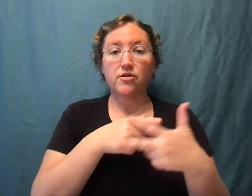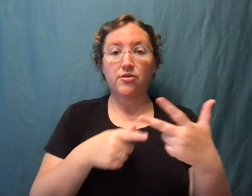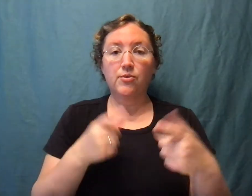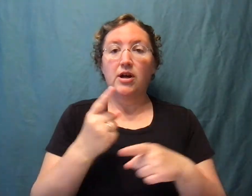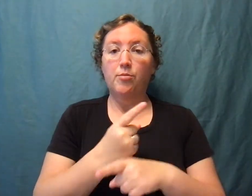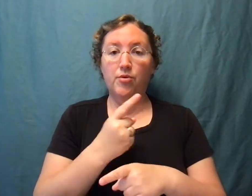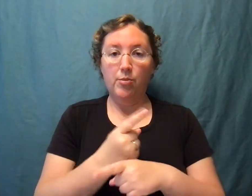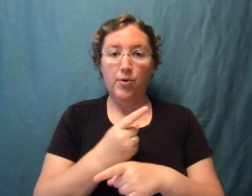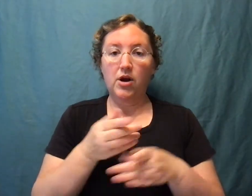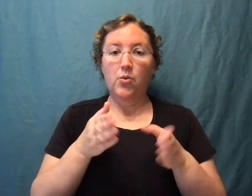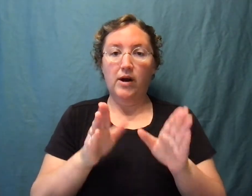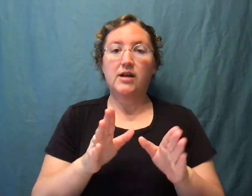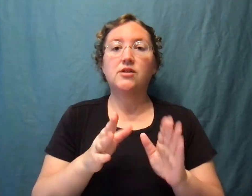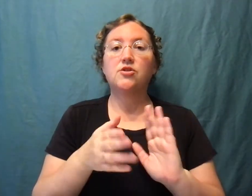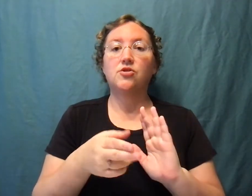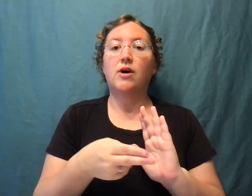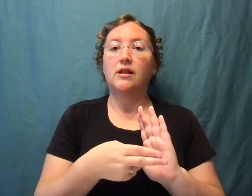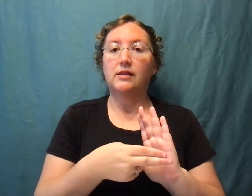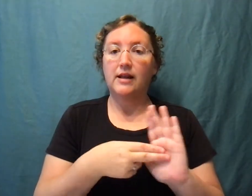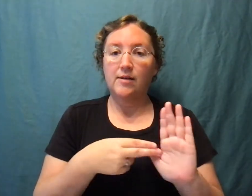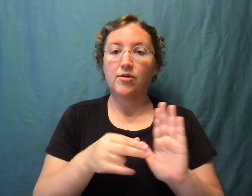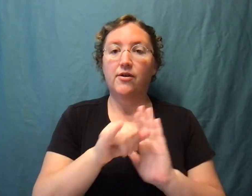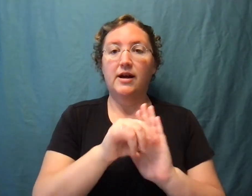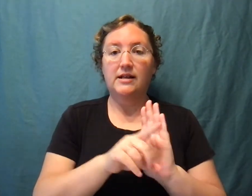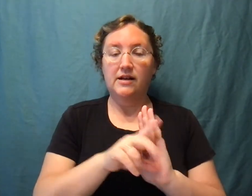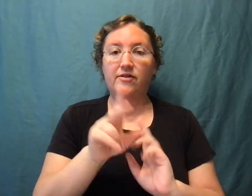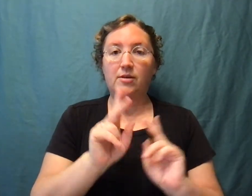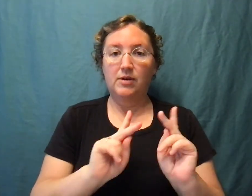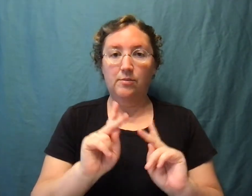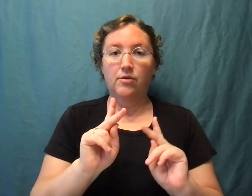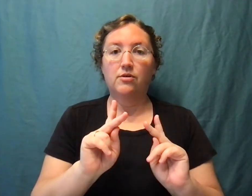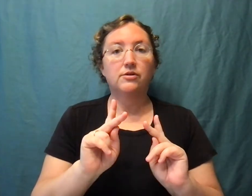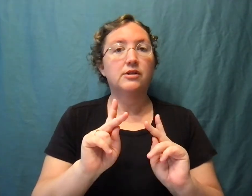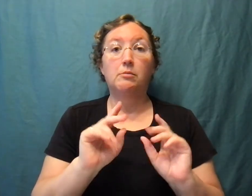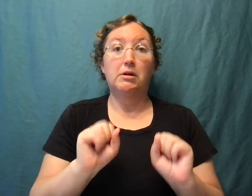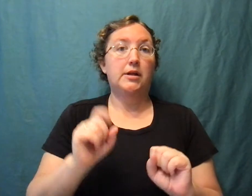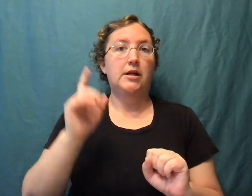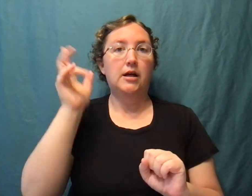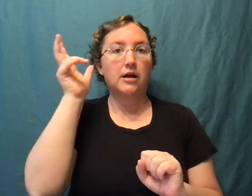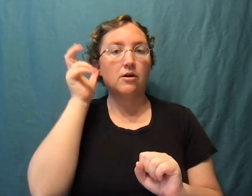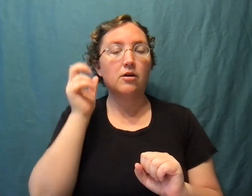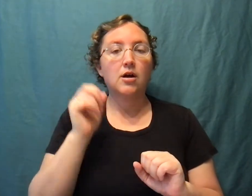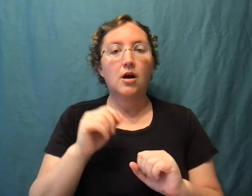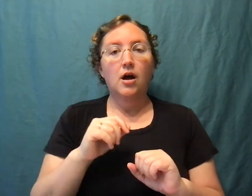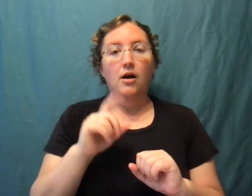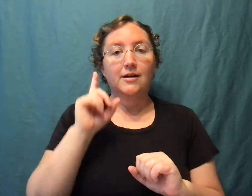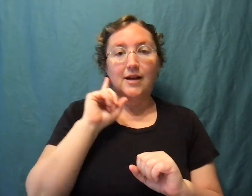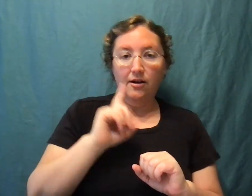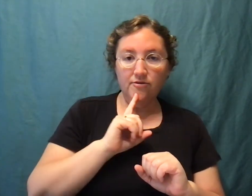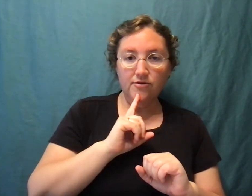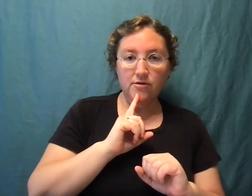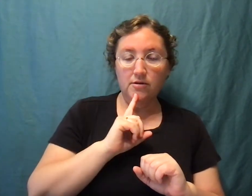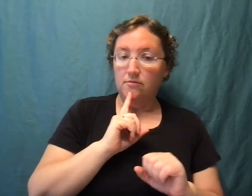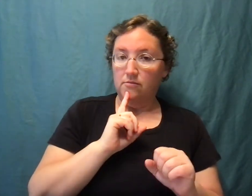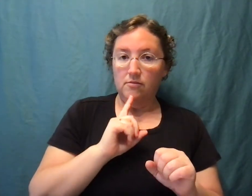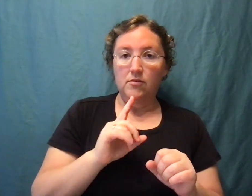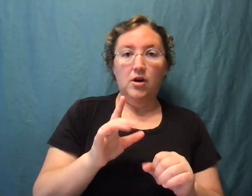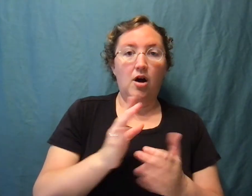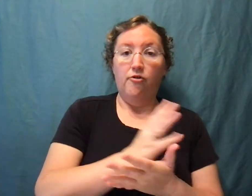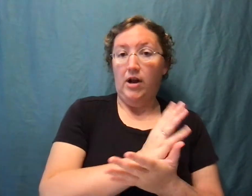three appropriate ways to label or identify people's ability to hear. Deaf, of any